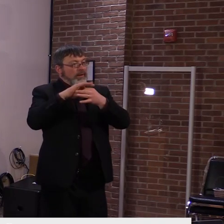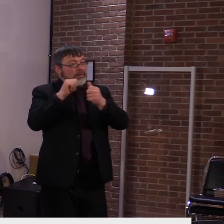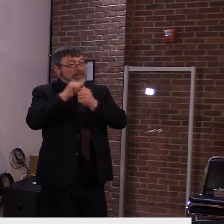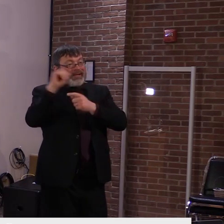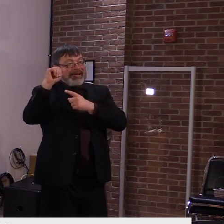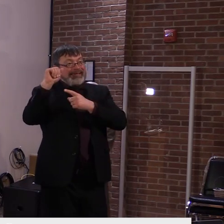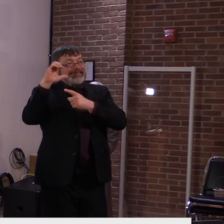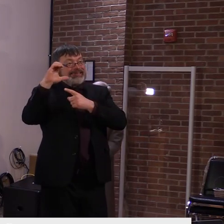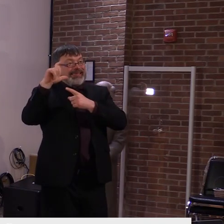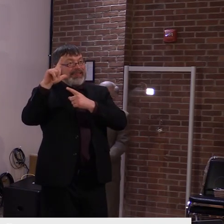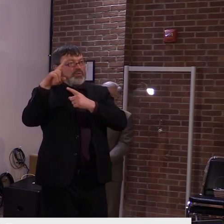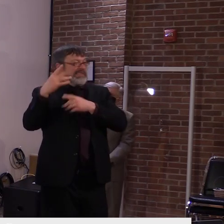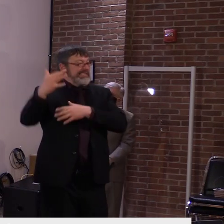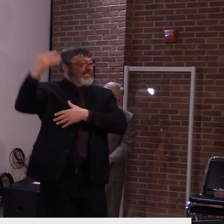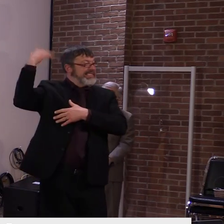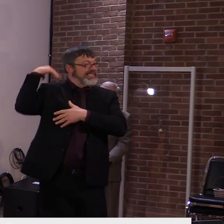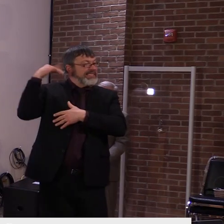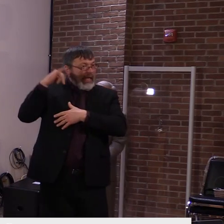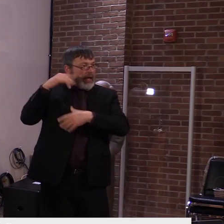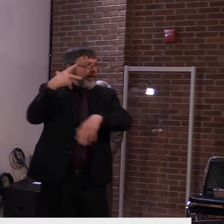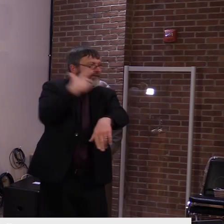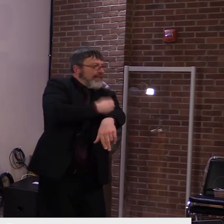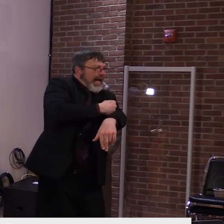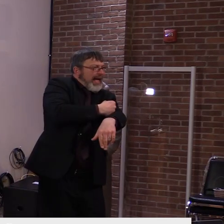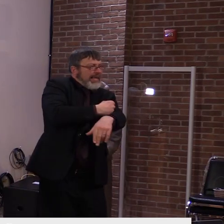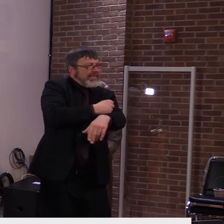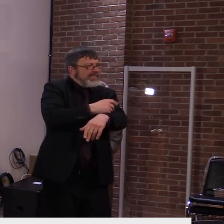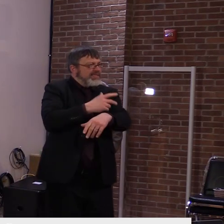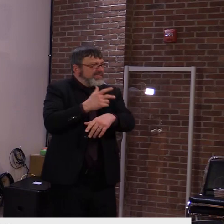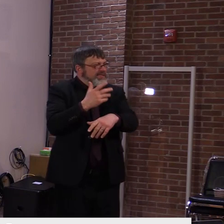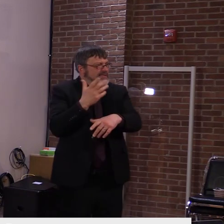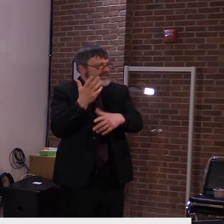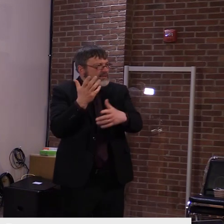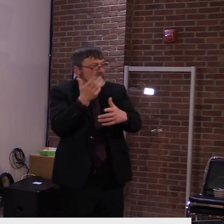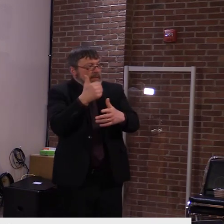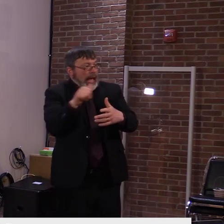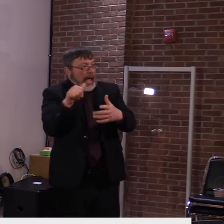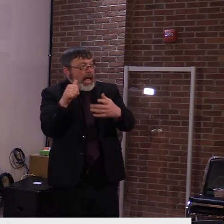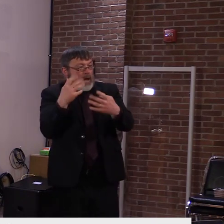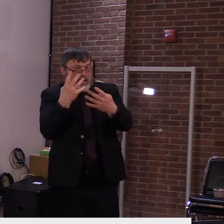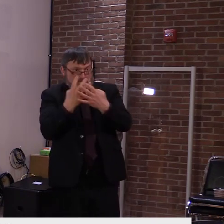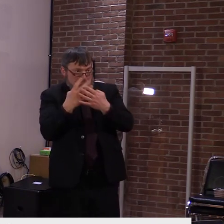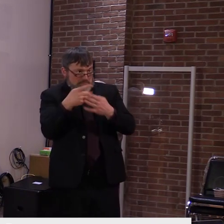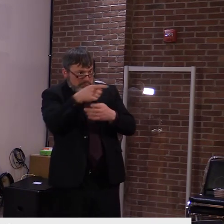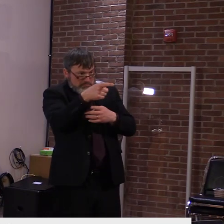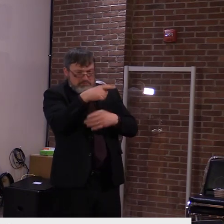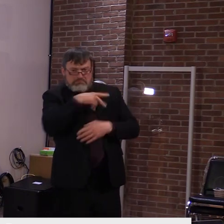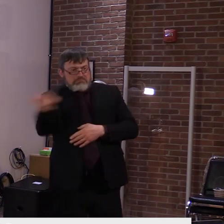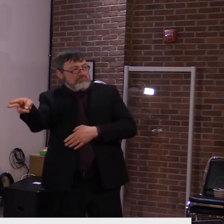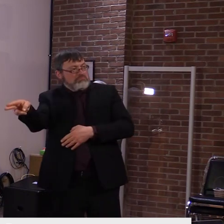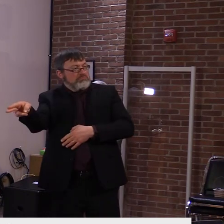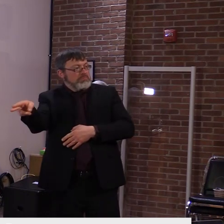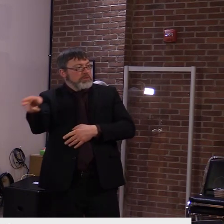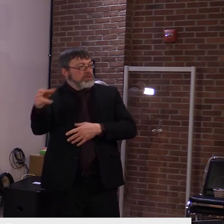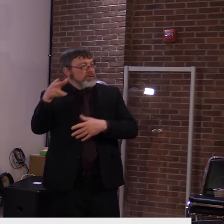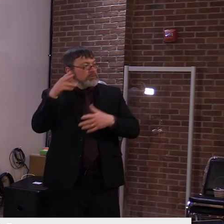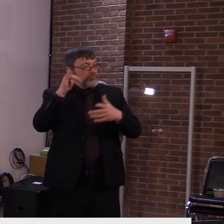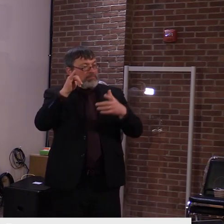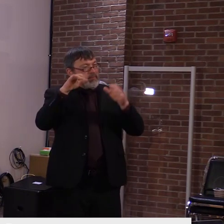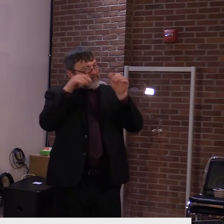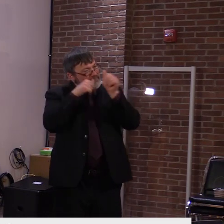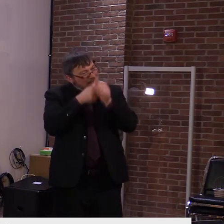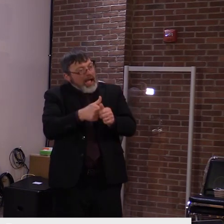vaccination. The fact of the matter is, any inmate that has been in the age bands that have been gone through